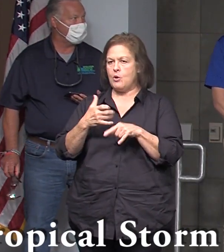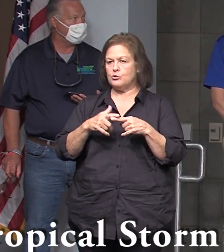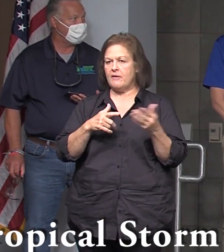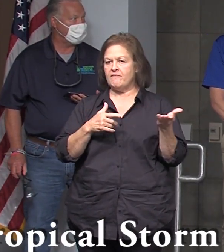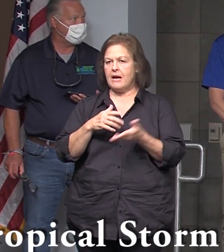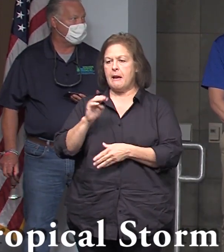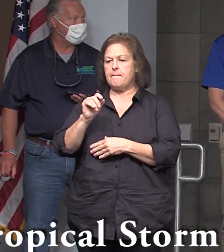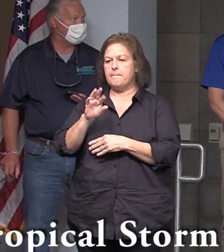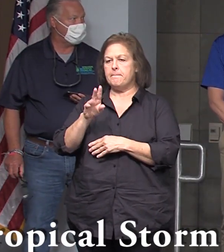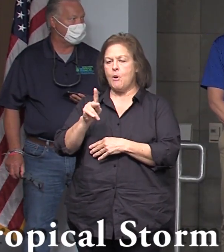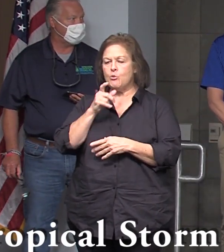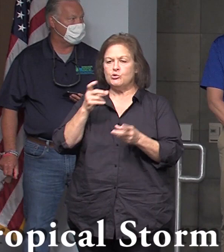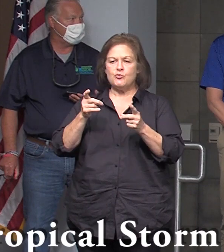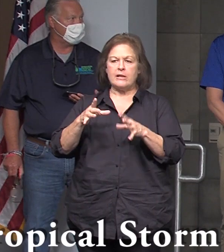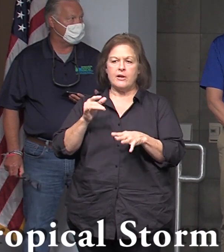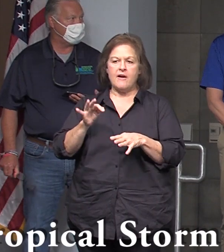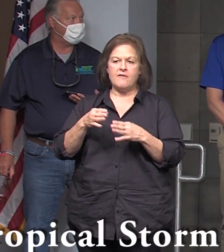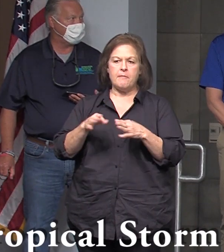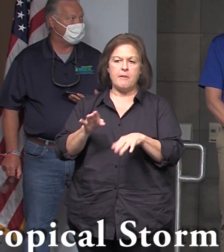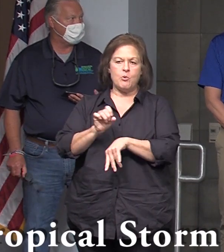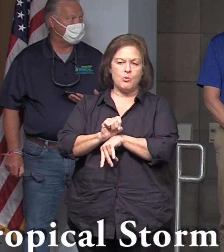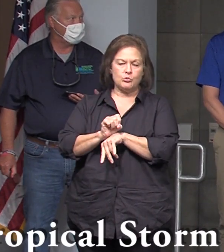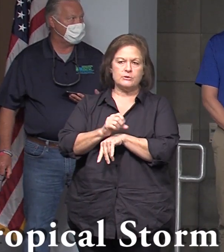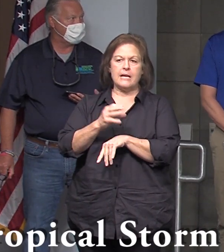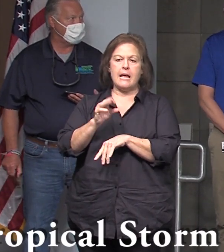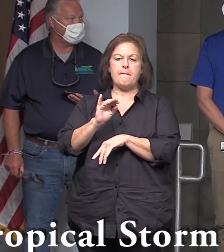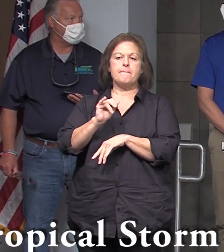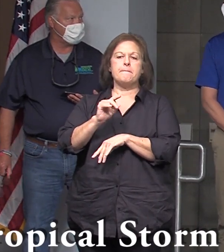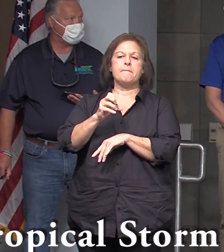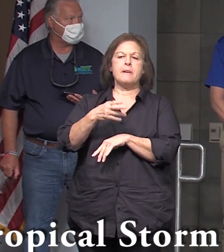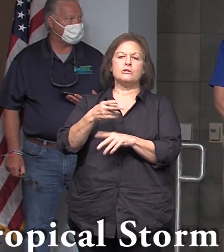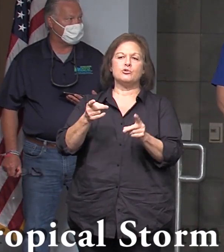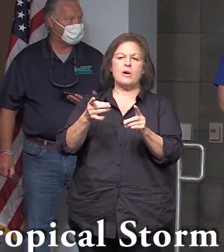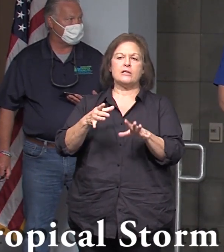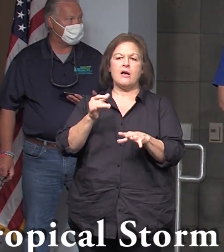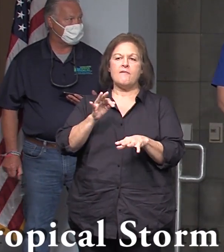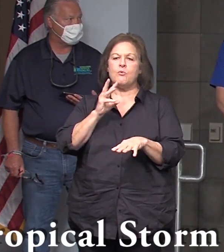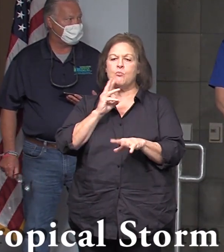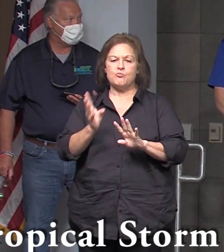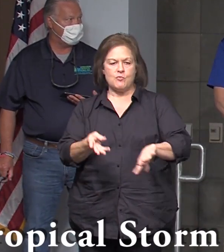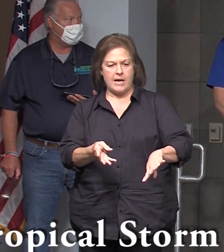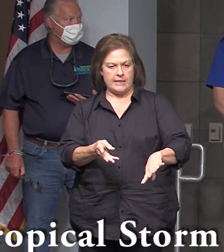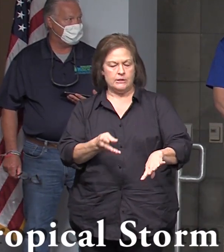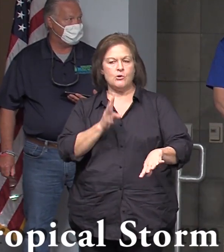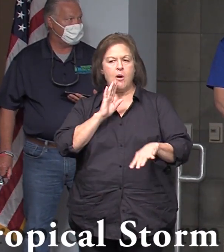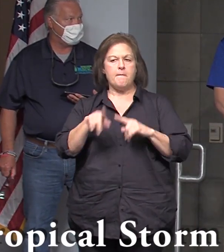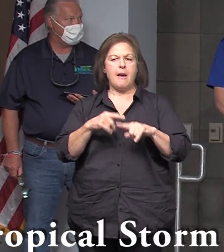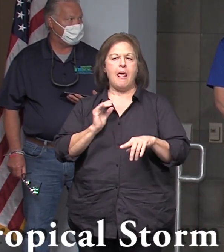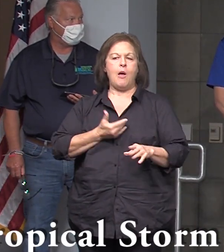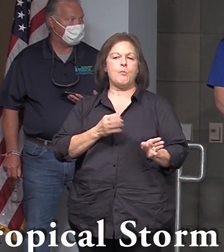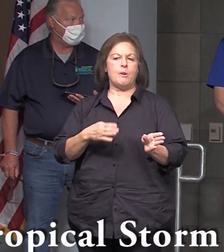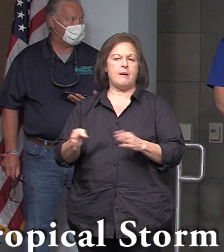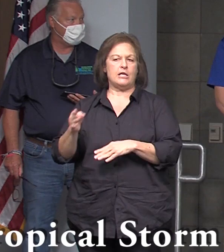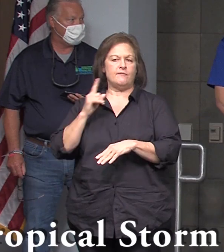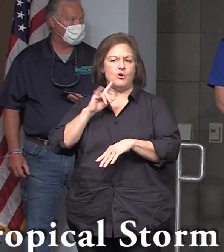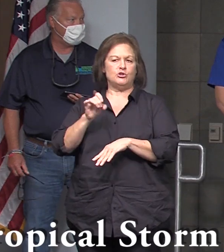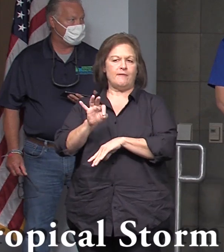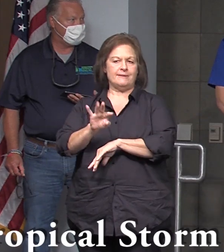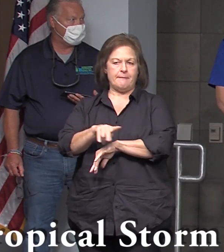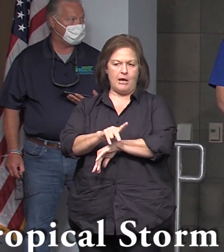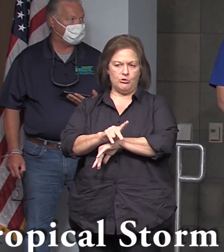invite Mark Drews, who's the director of our Public Works Department, and Mitch Terrio, who's the director of our Drainage Department, to talk about our preparations in Jefferson